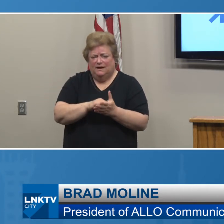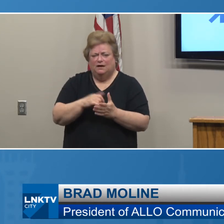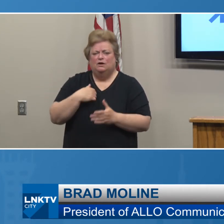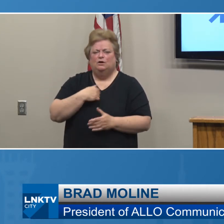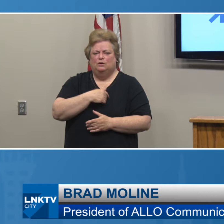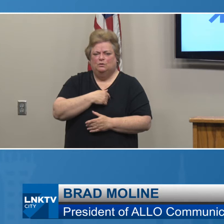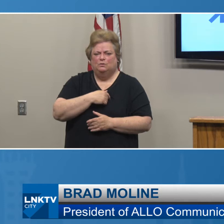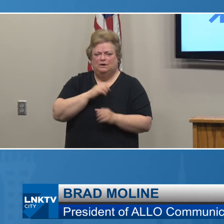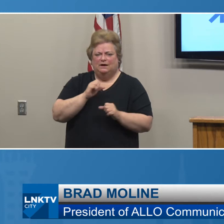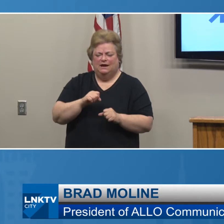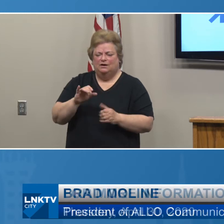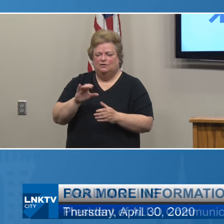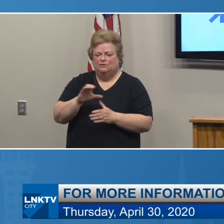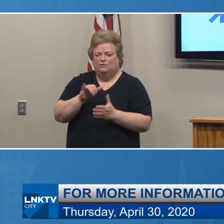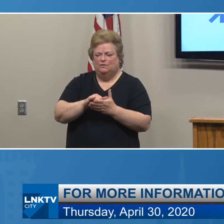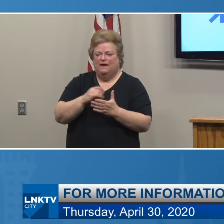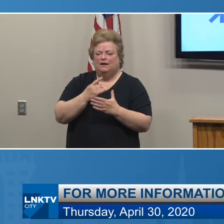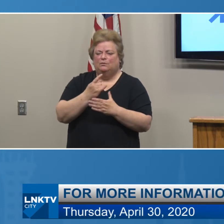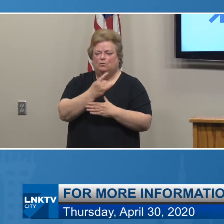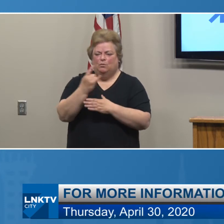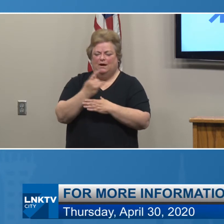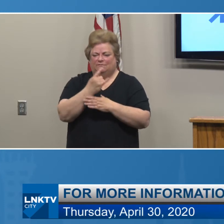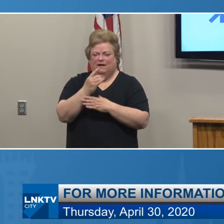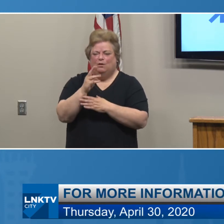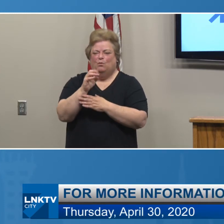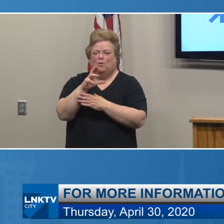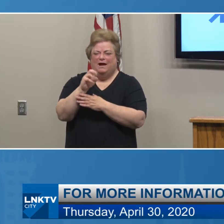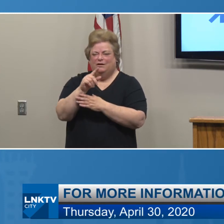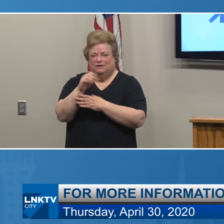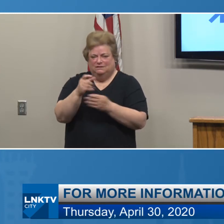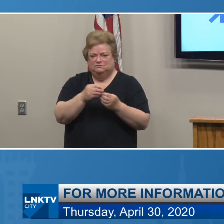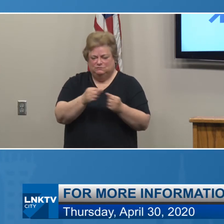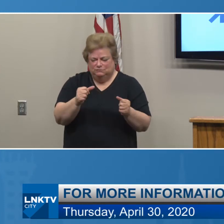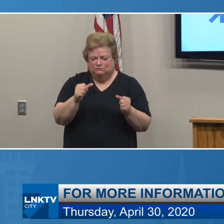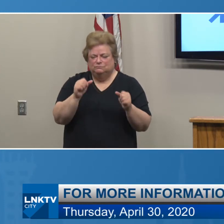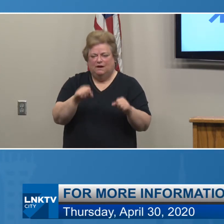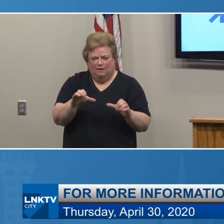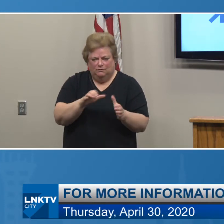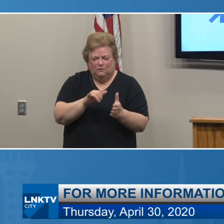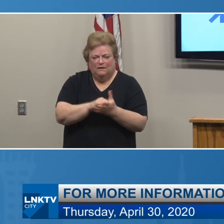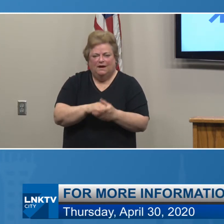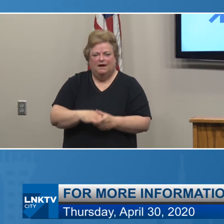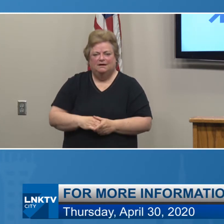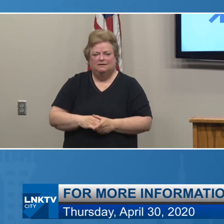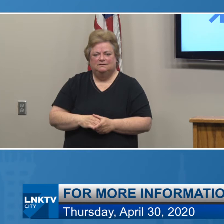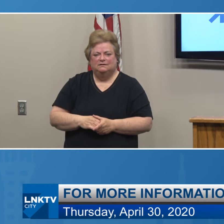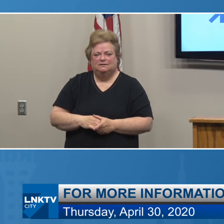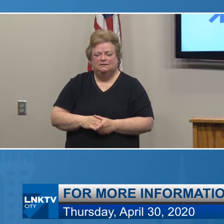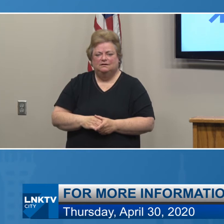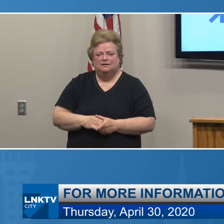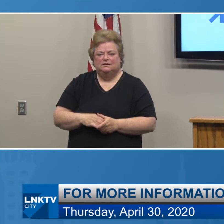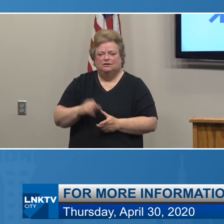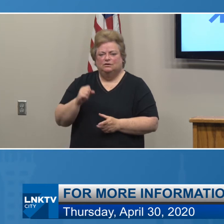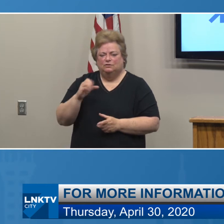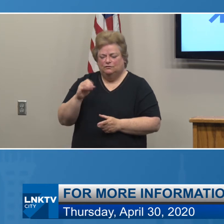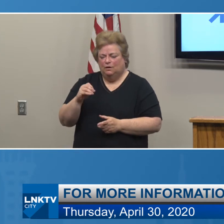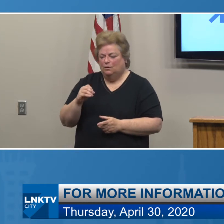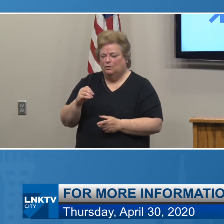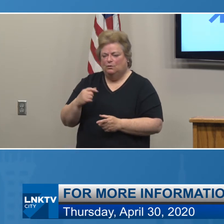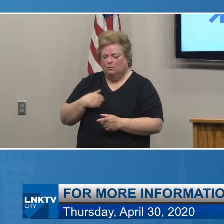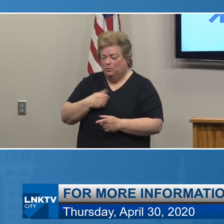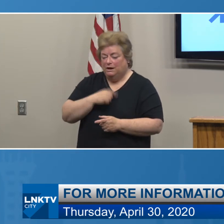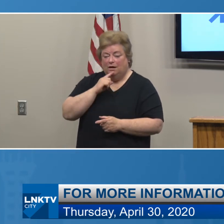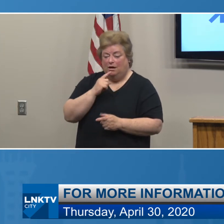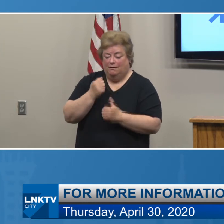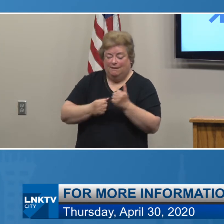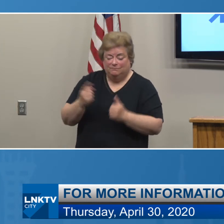can do the Wi-Fi and wireless solution that has been talked about. So the first item is we're everywhere. The